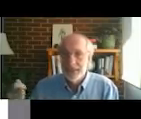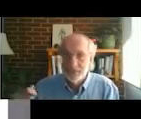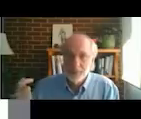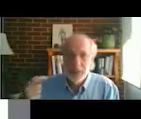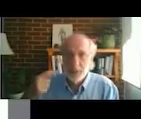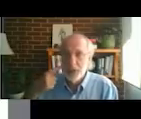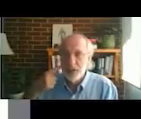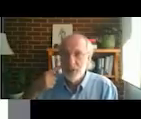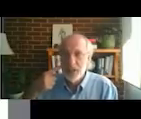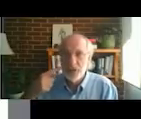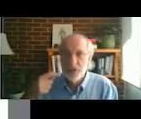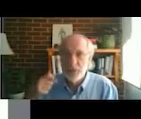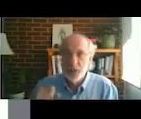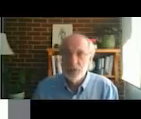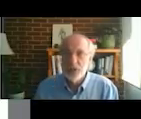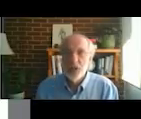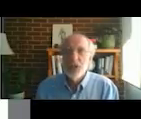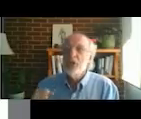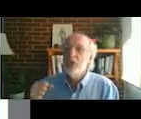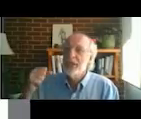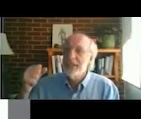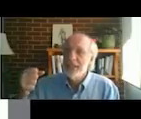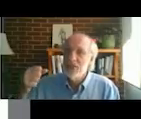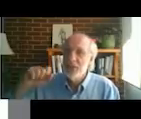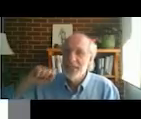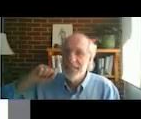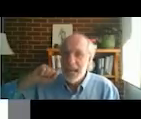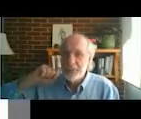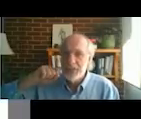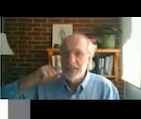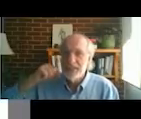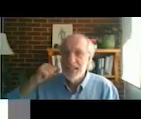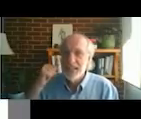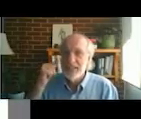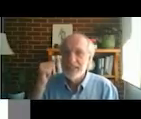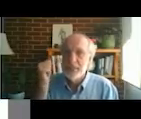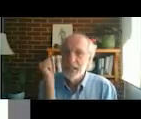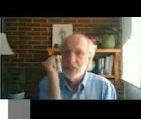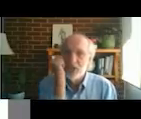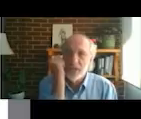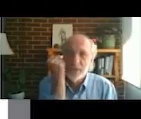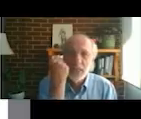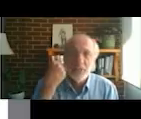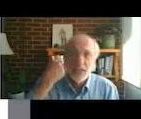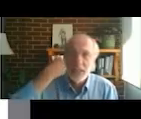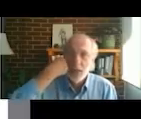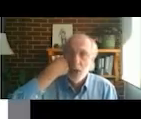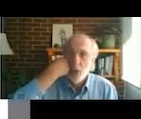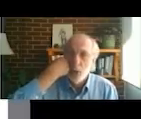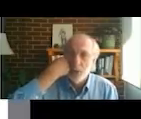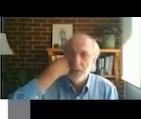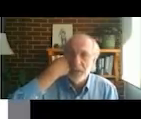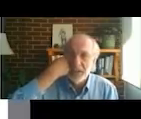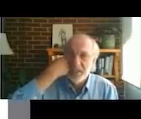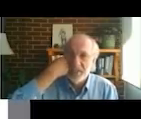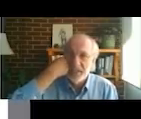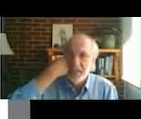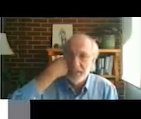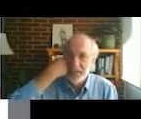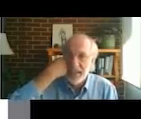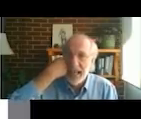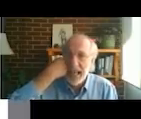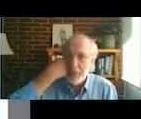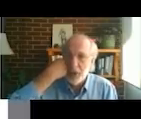you can get an approximation of both, you're going to need to adapt the sign somehow so that maybe a whole